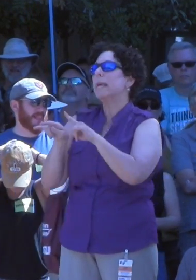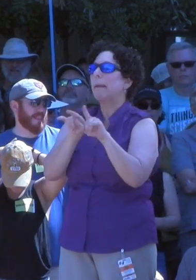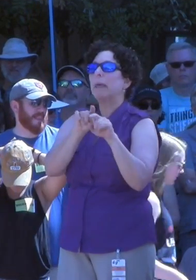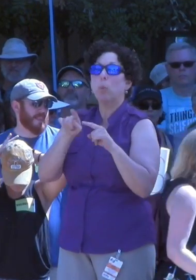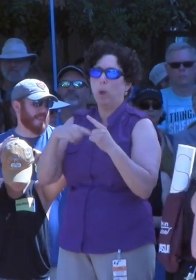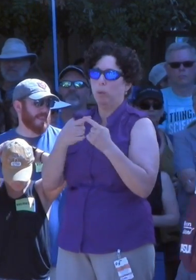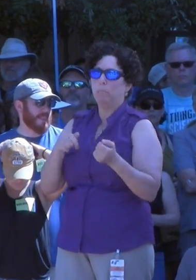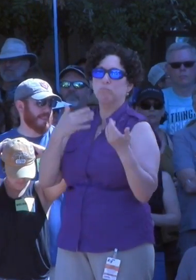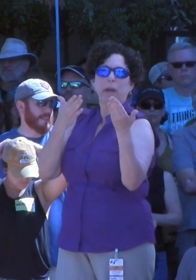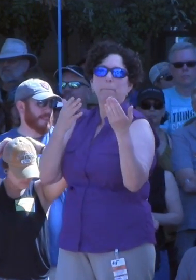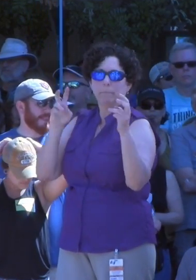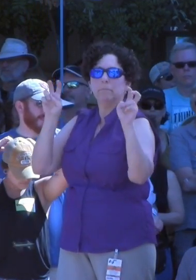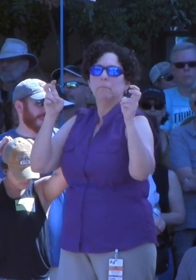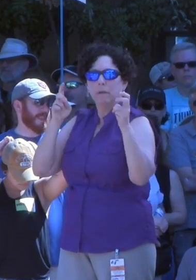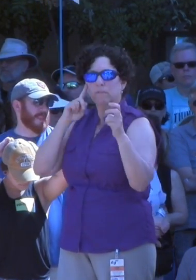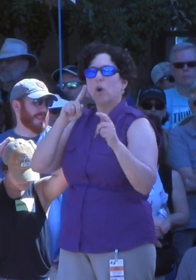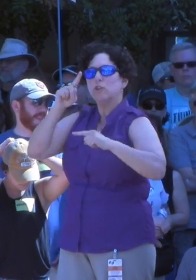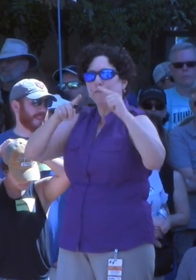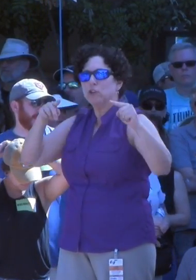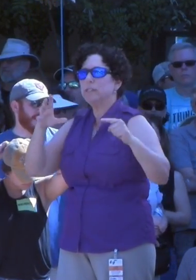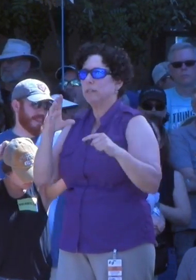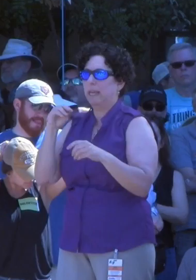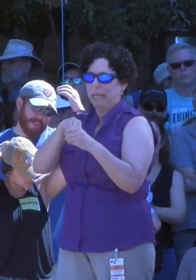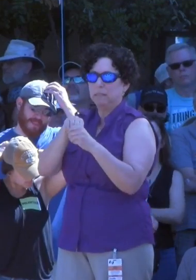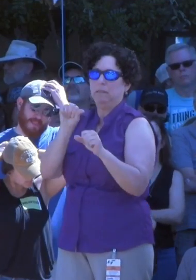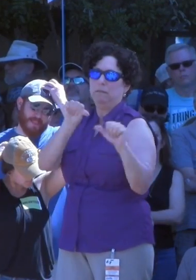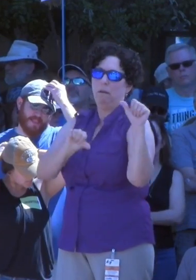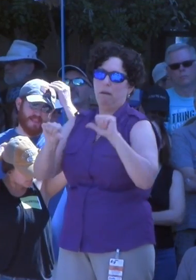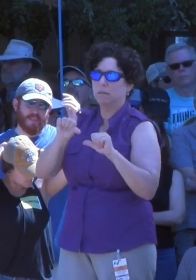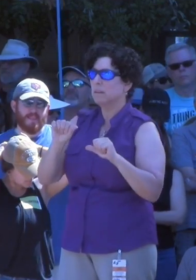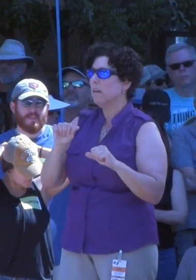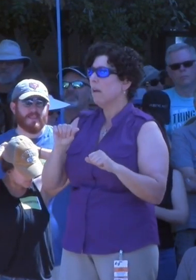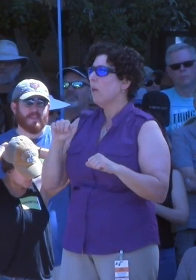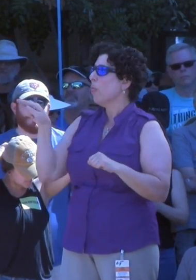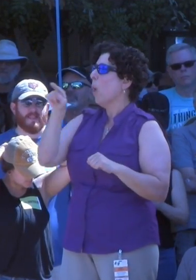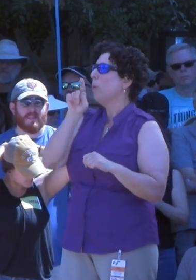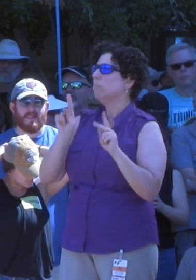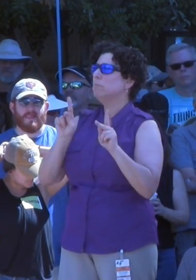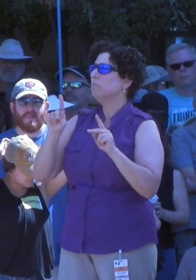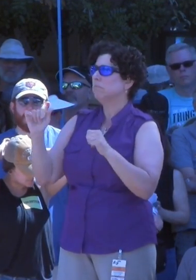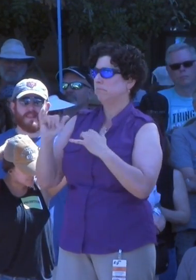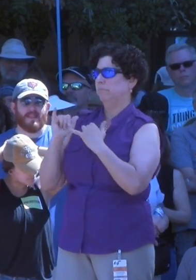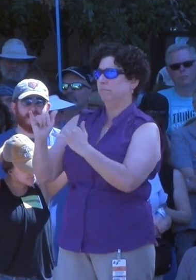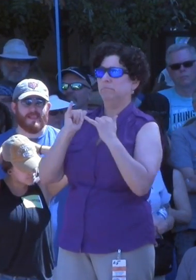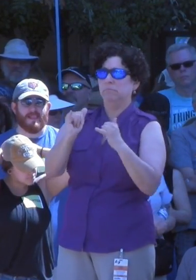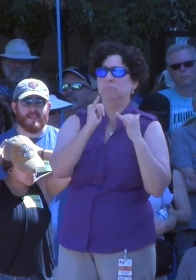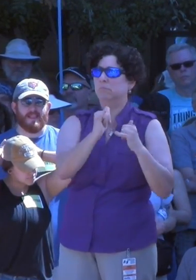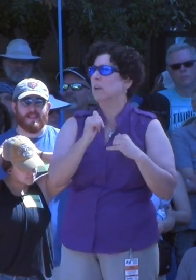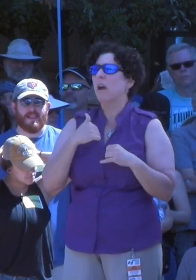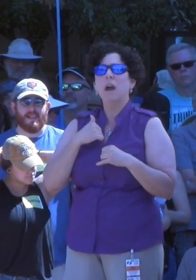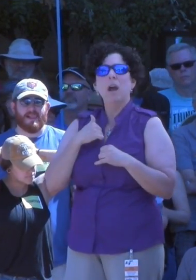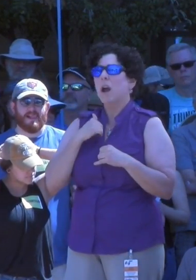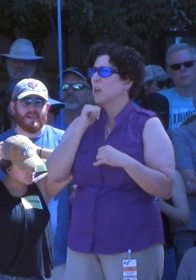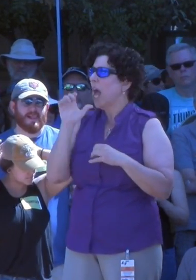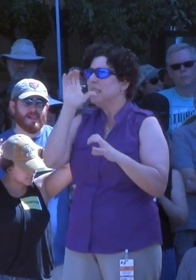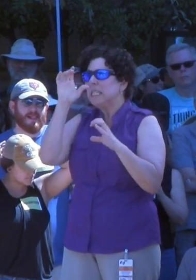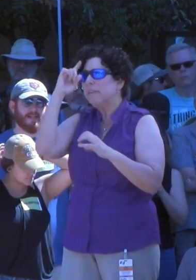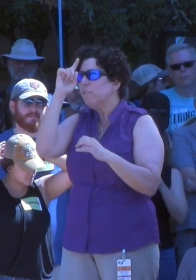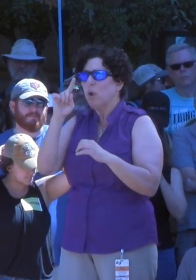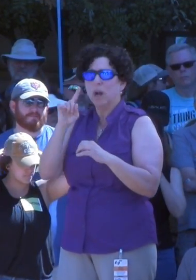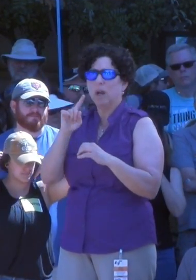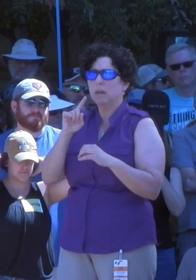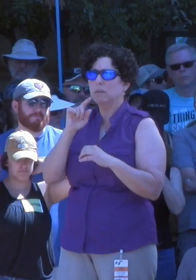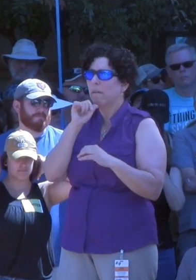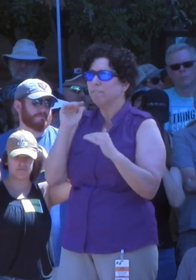raised. What's important for folks to understand is that those like myself who champion diversity in science are not seeking an unfair playing